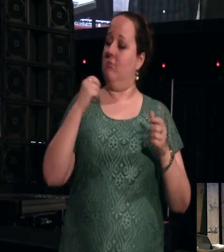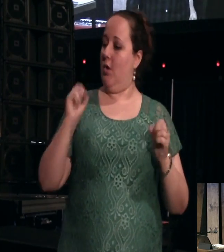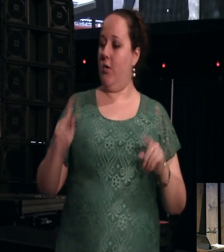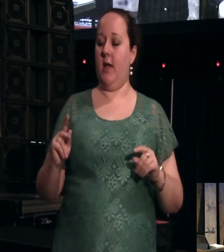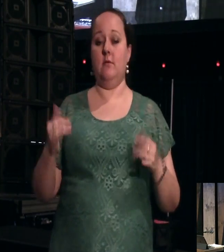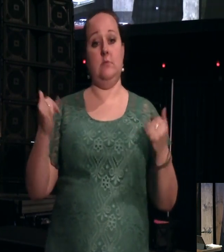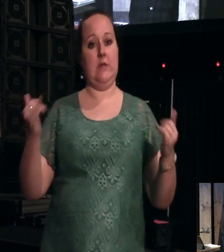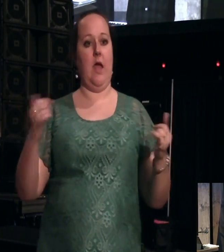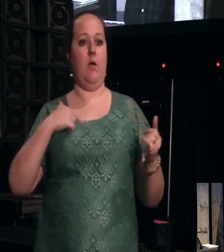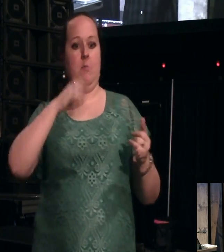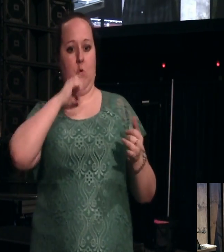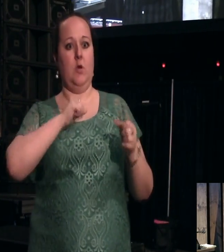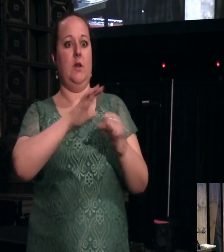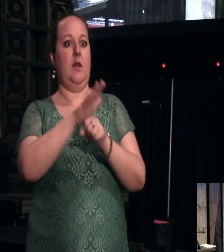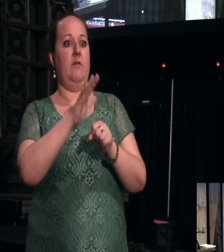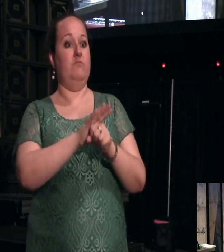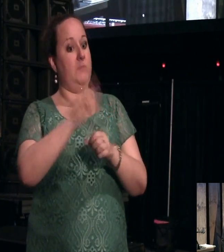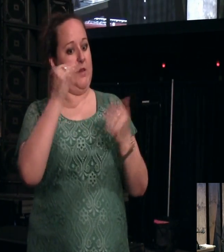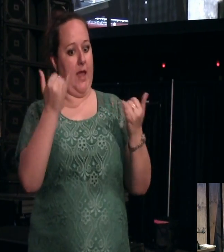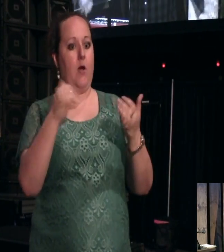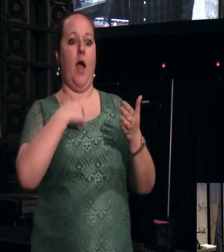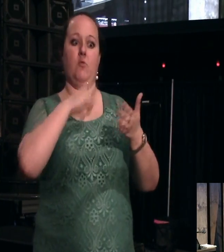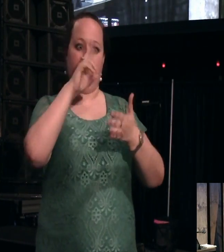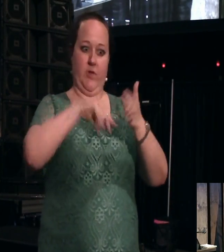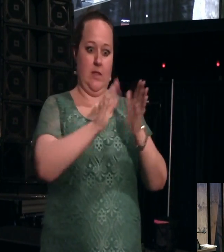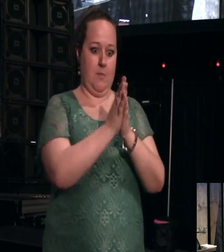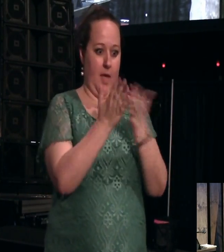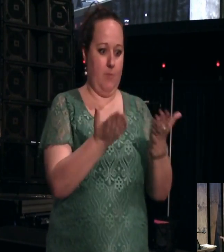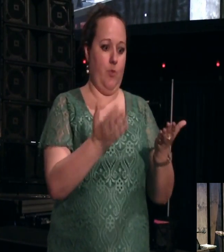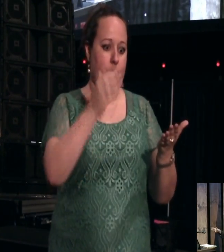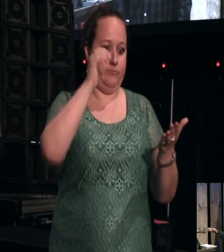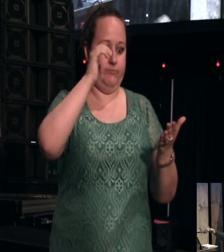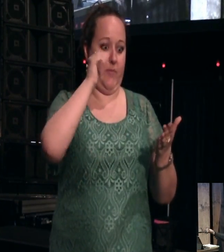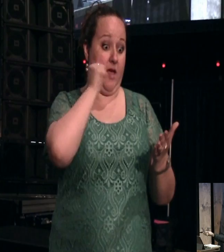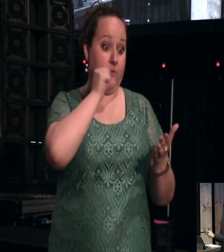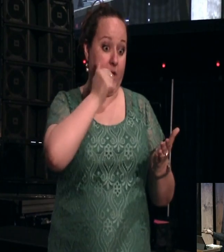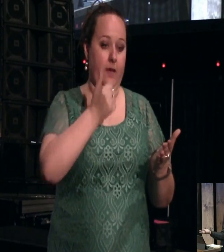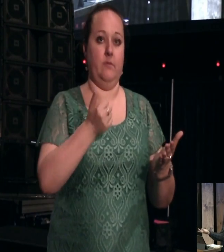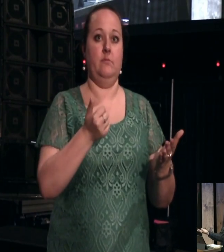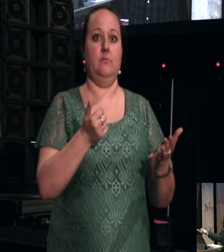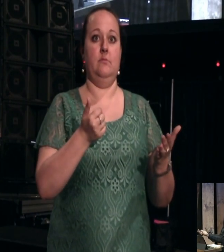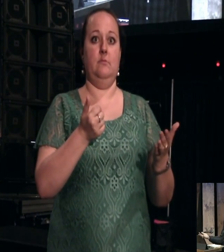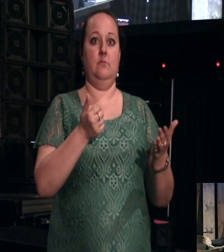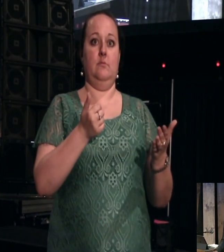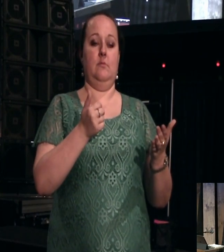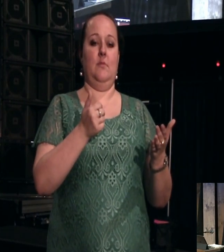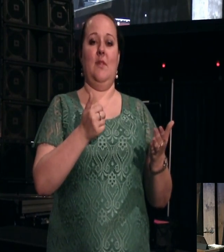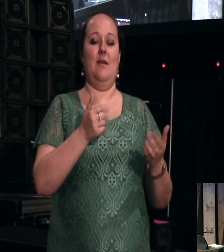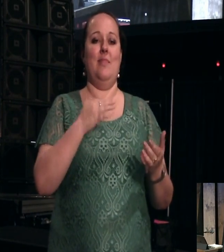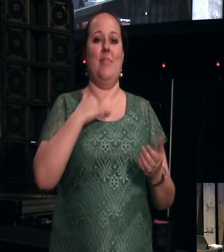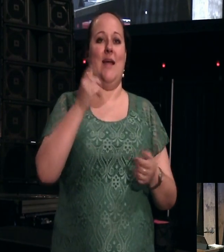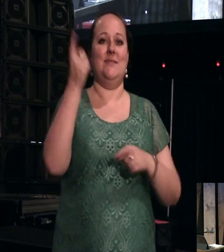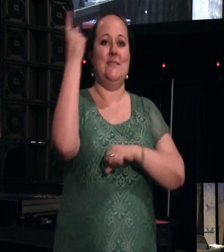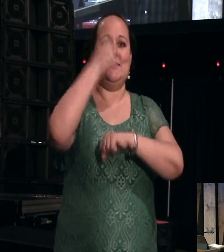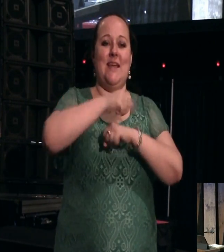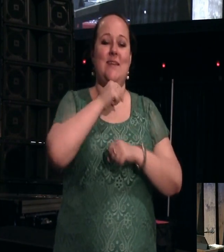You're not just going to wake up one day and be like, okay, I guess I reached the age where you just like read your Bible every day. That's just kind of what you do now.